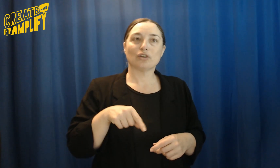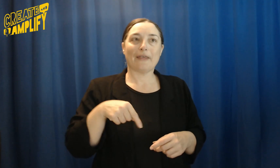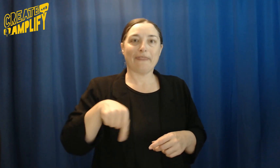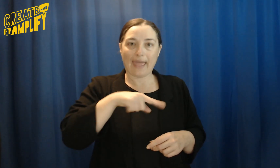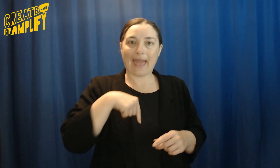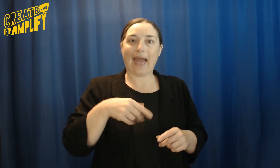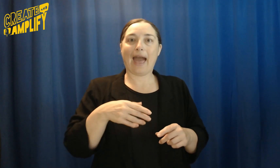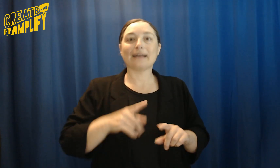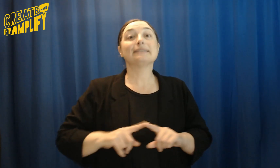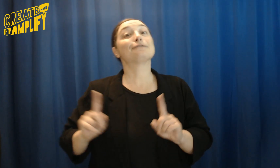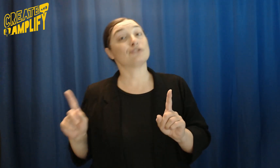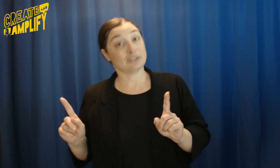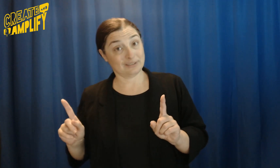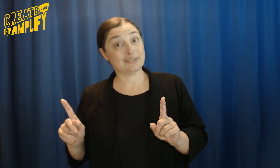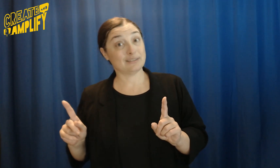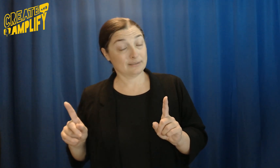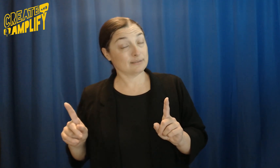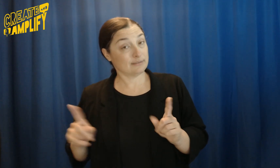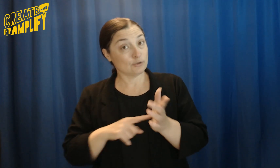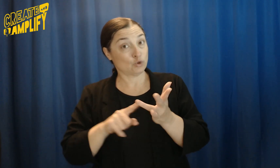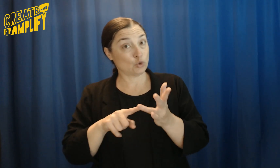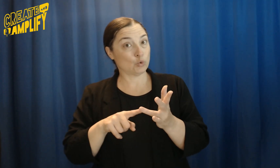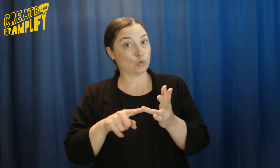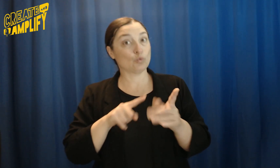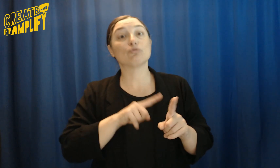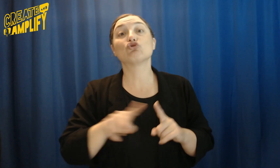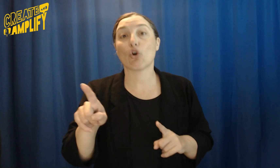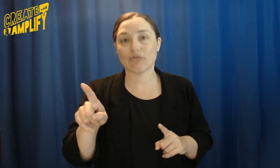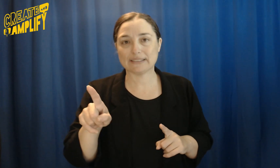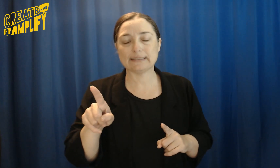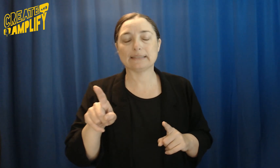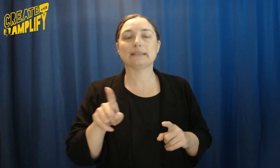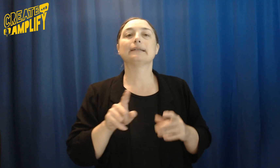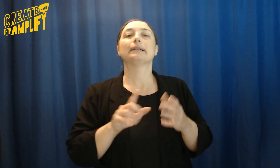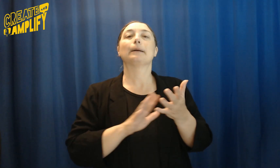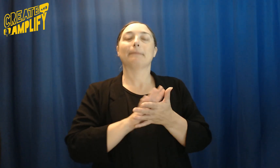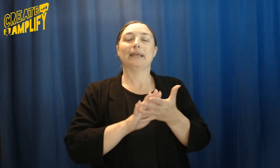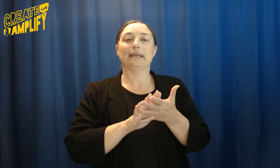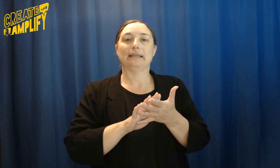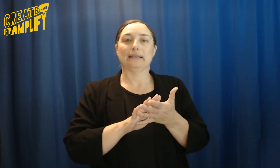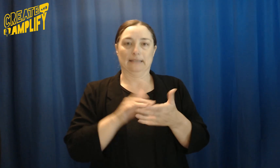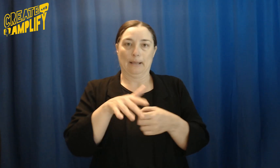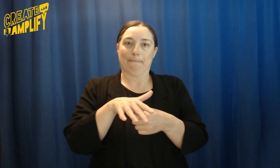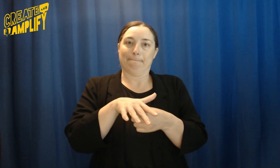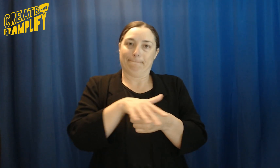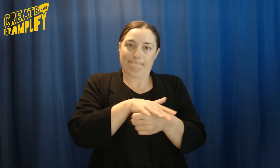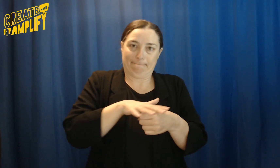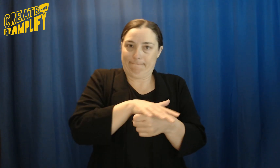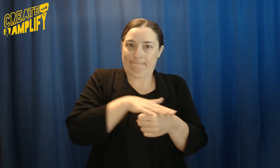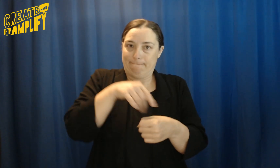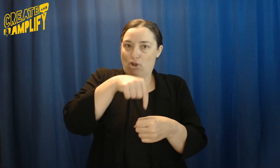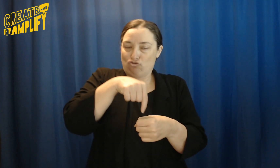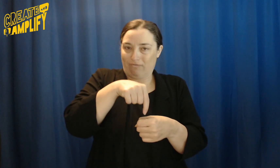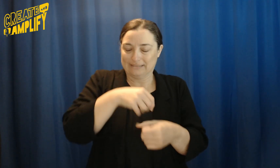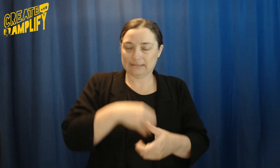the majority. And what that means is that people are a marginalised minority. So these